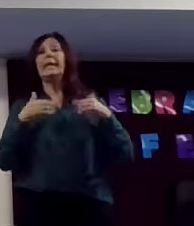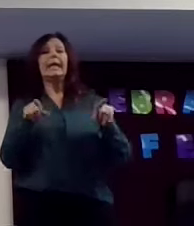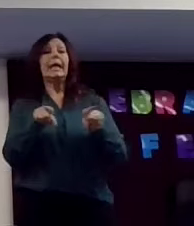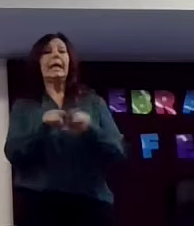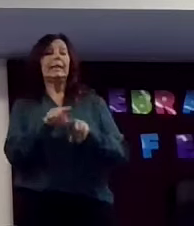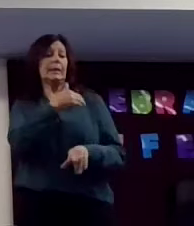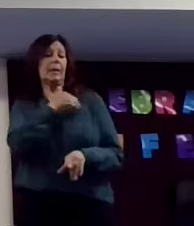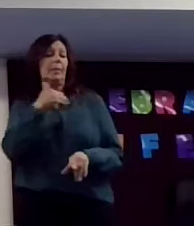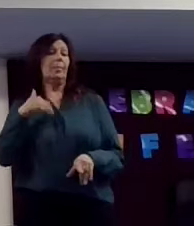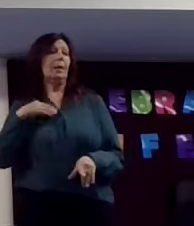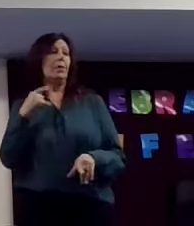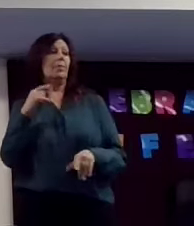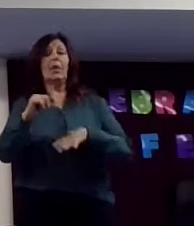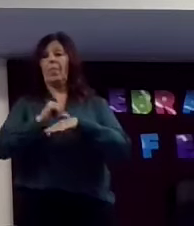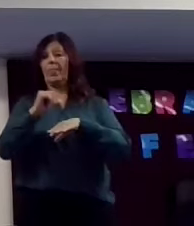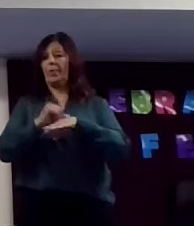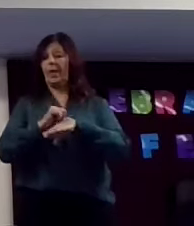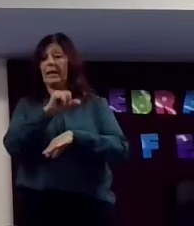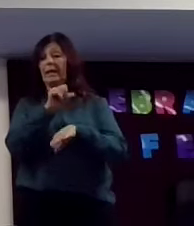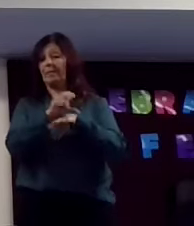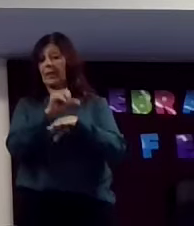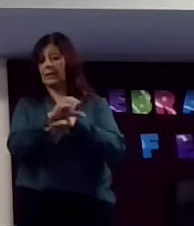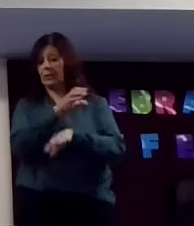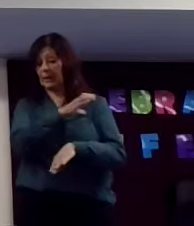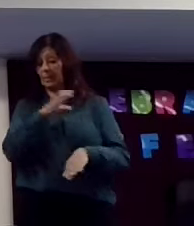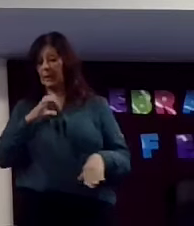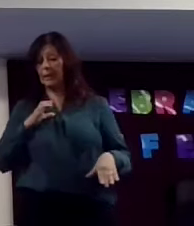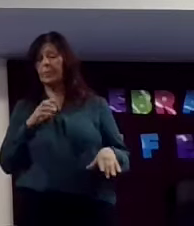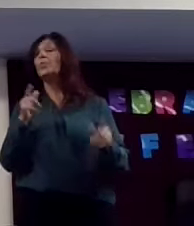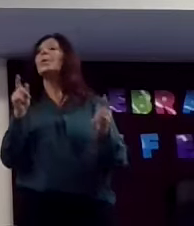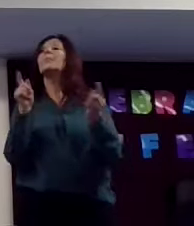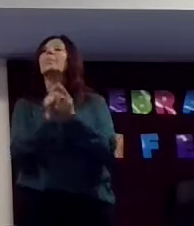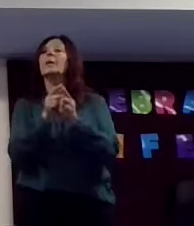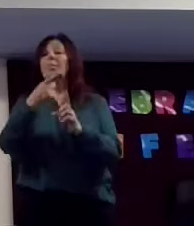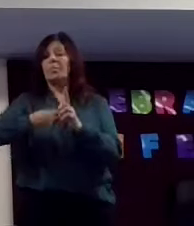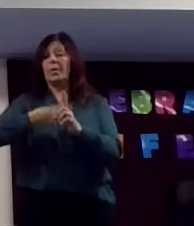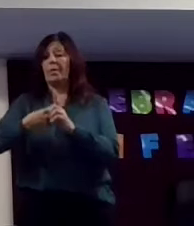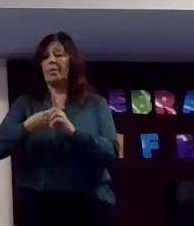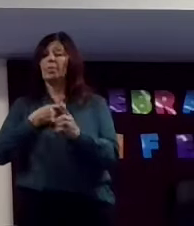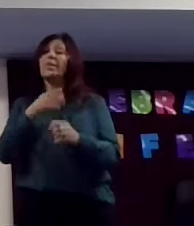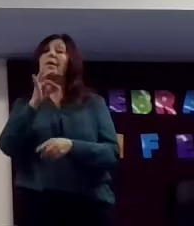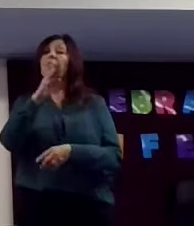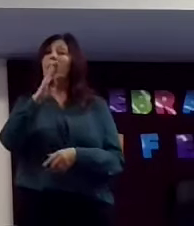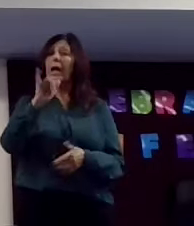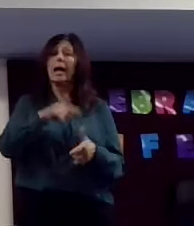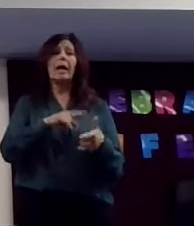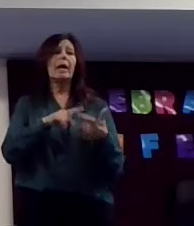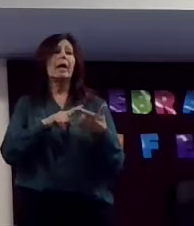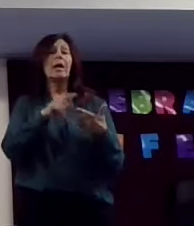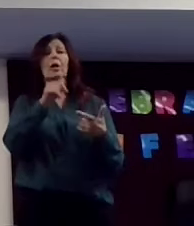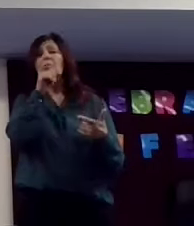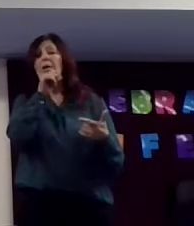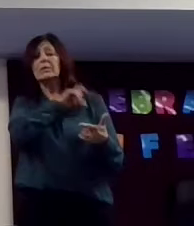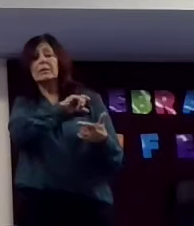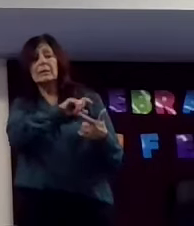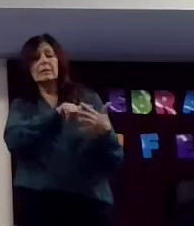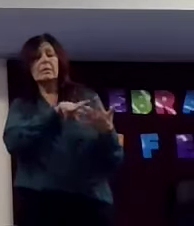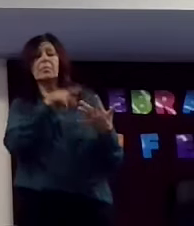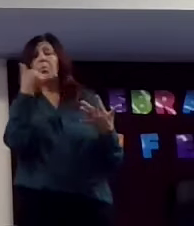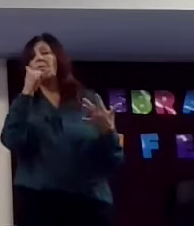a member of the Erie County Threat Advisory Committee, which we meet monthly. I meet with the FBI, the private detectives,